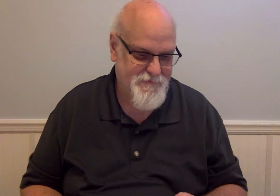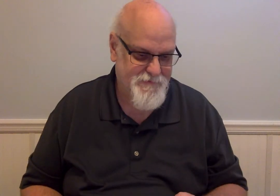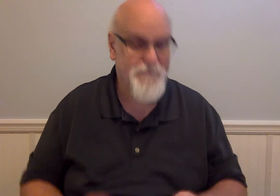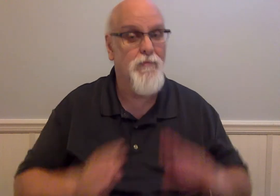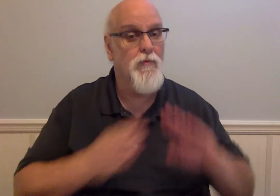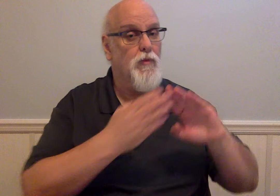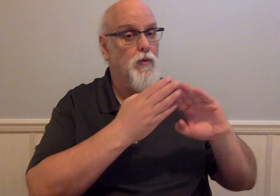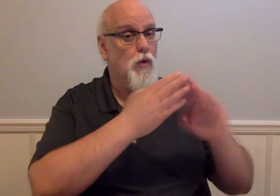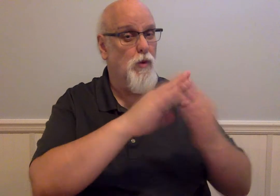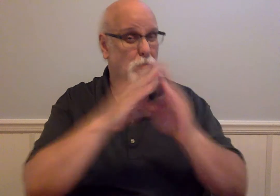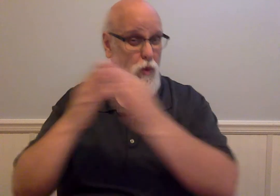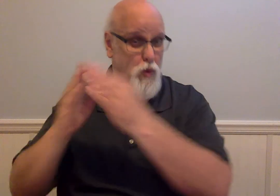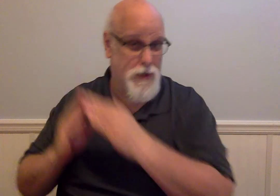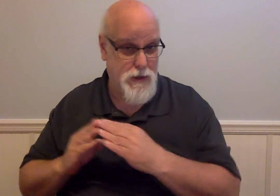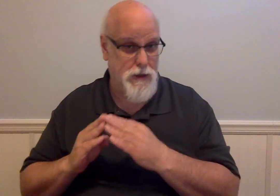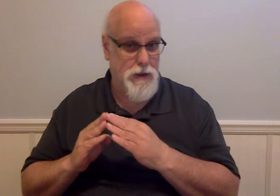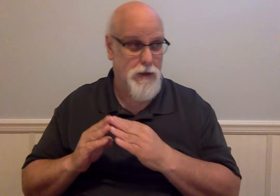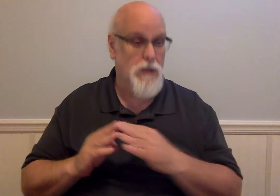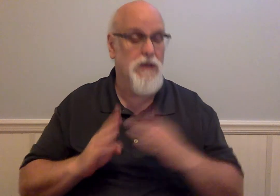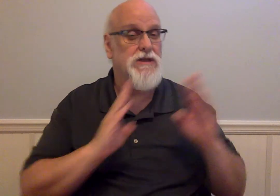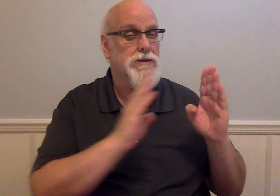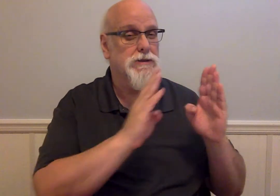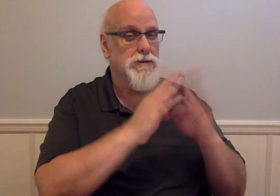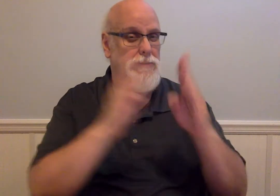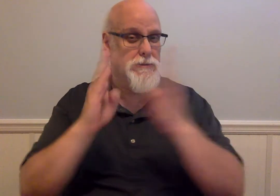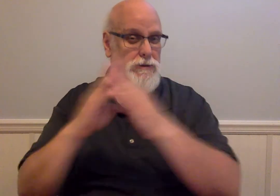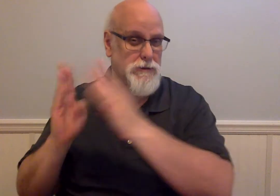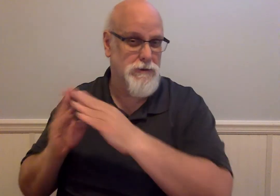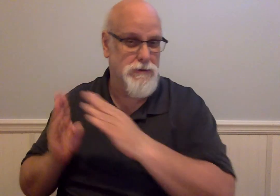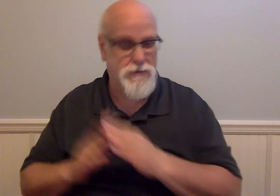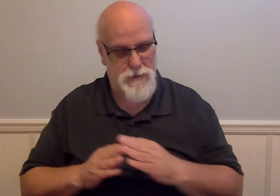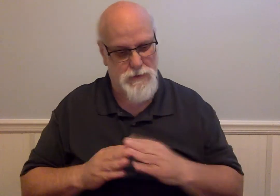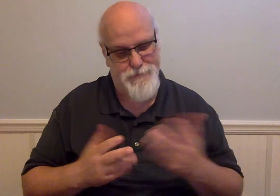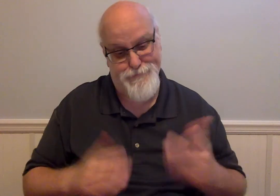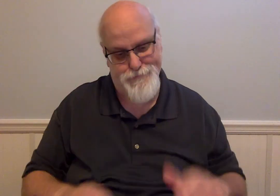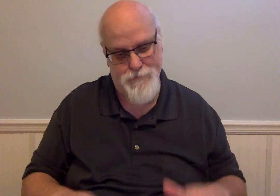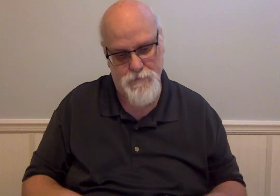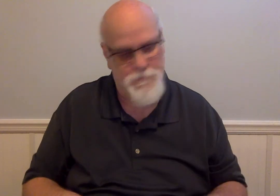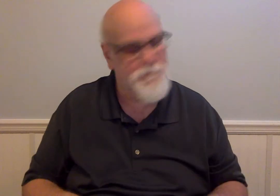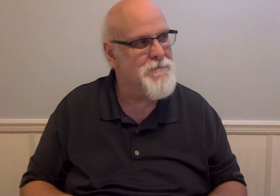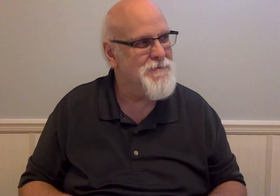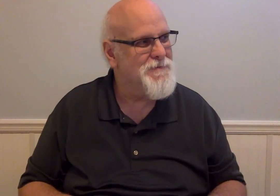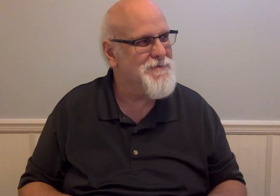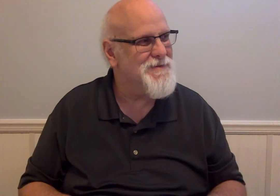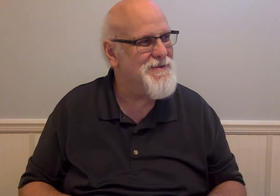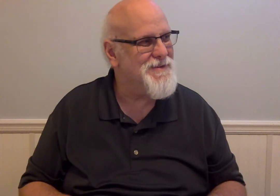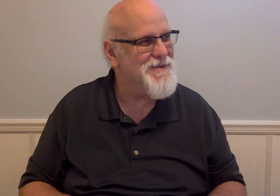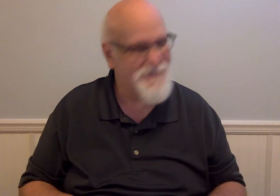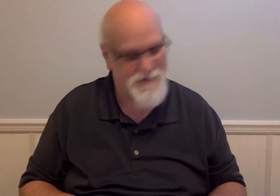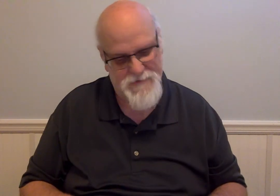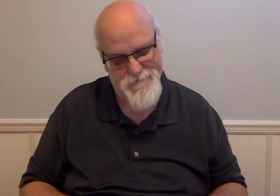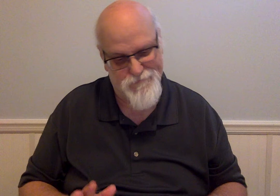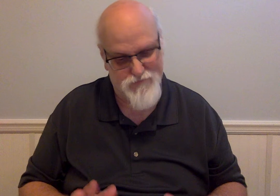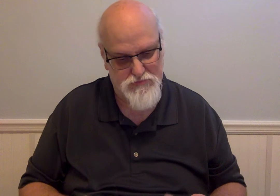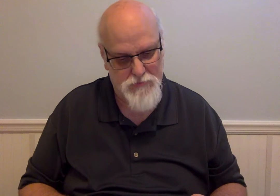I wasn't sure what that was. So that's the sign for community. City sort of taps. Community sort of twists when